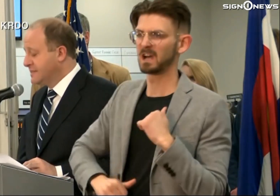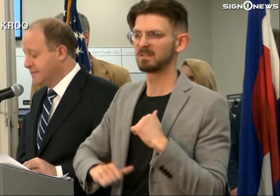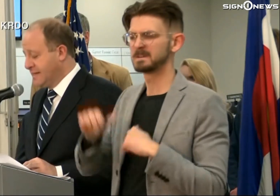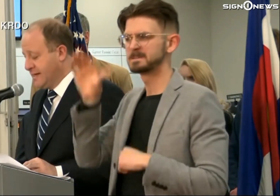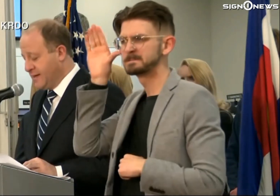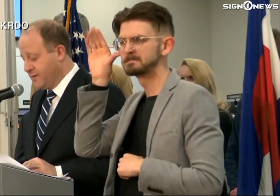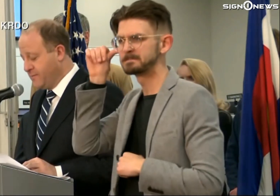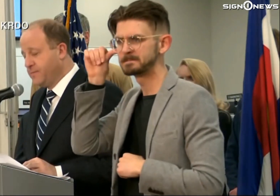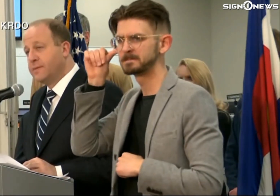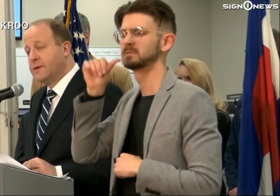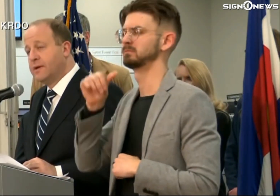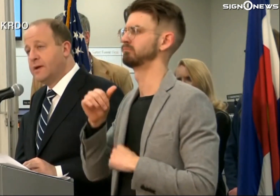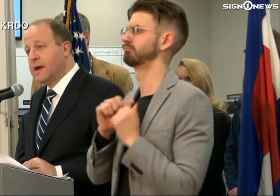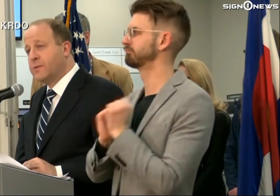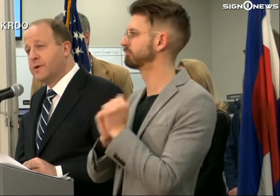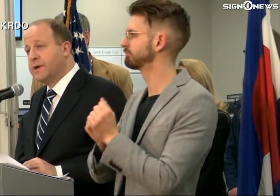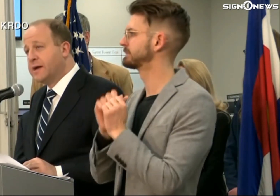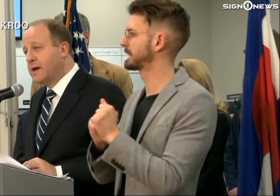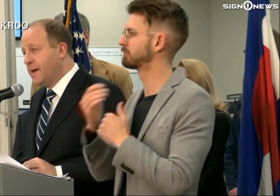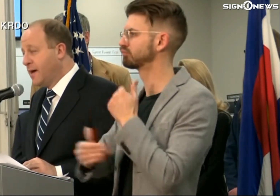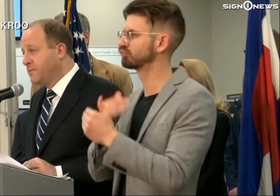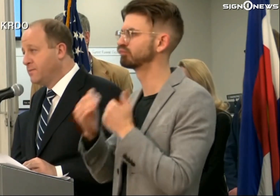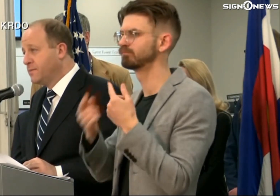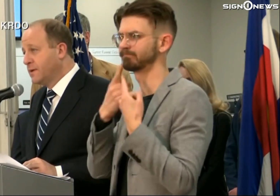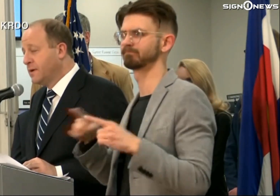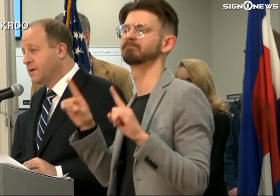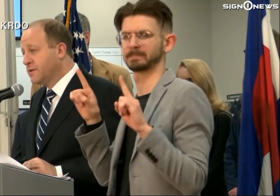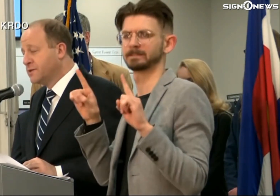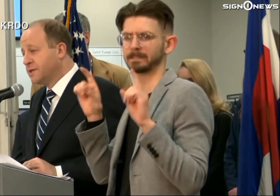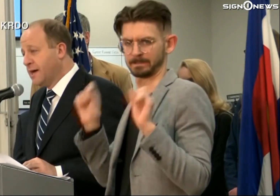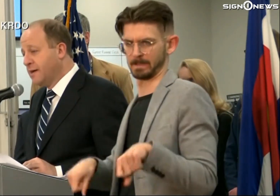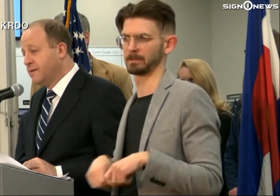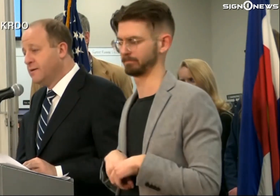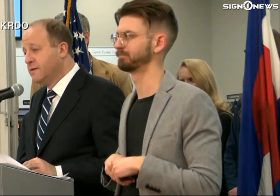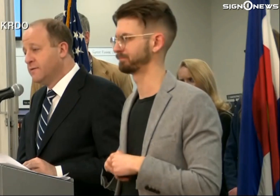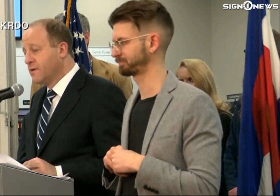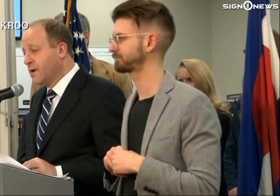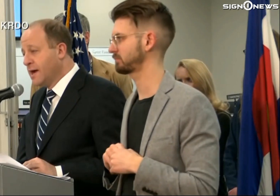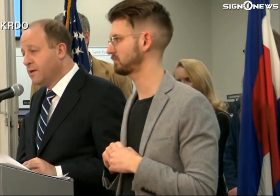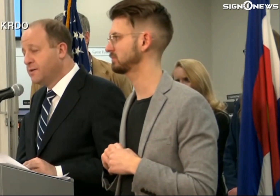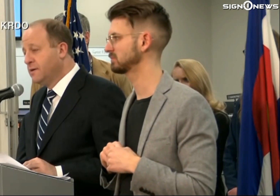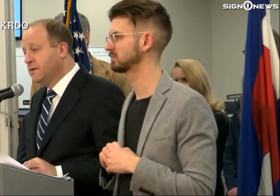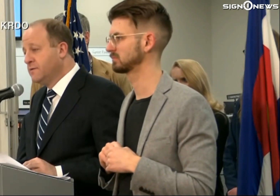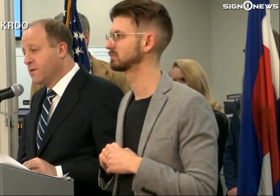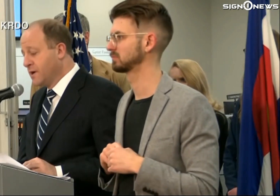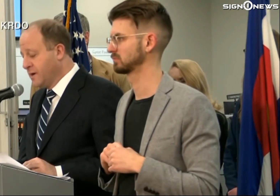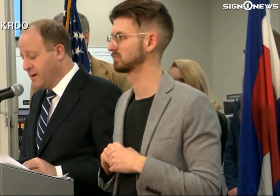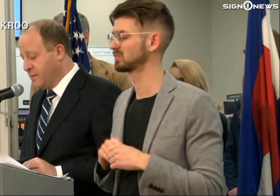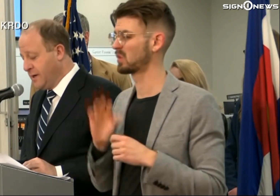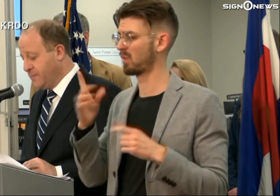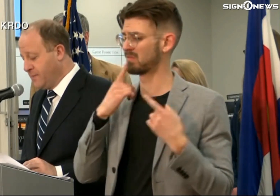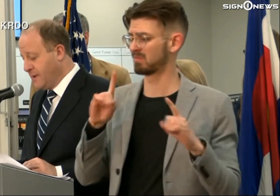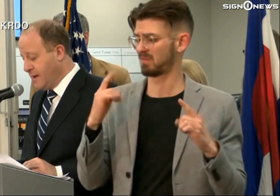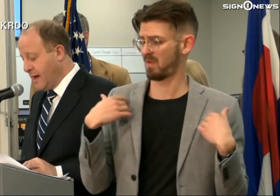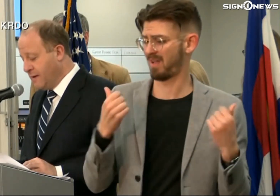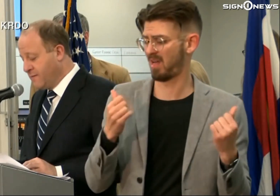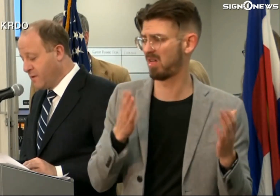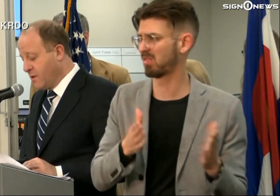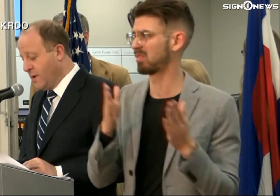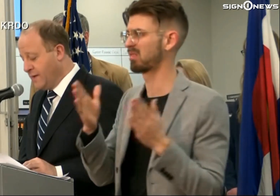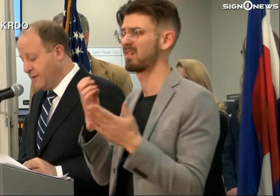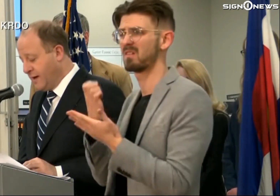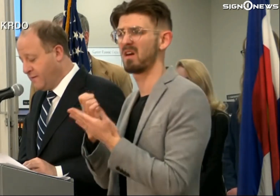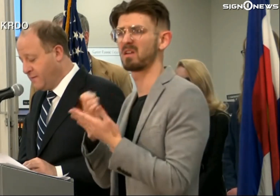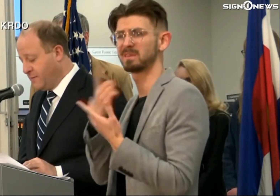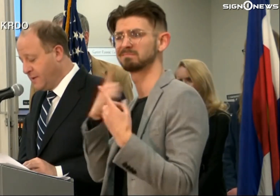through this together, and we're going to come out on the other side for our health, for our economy, and